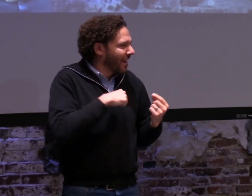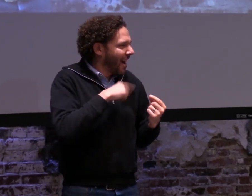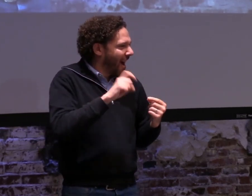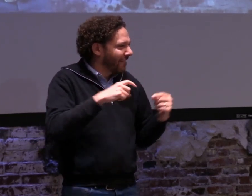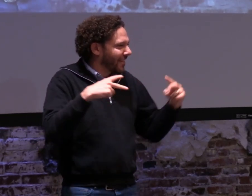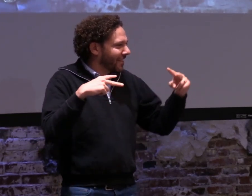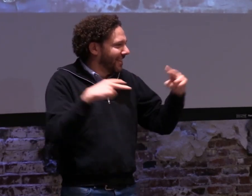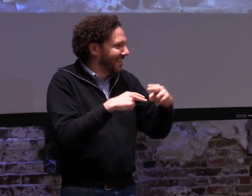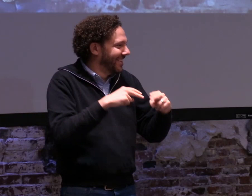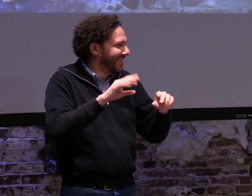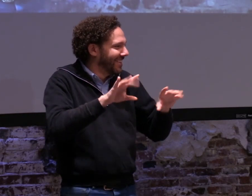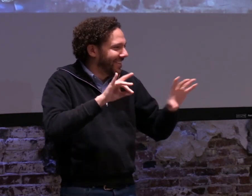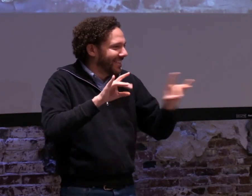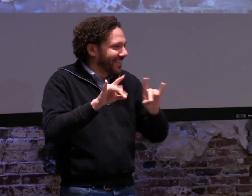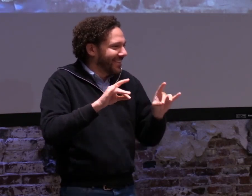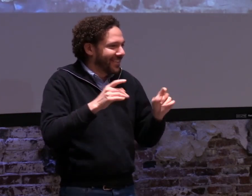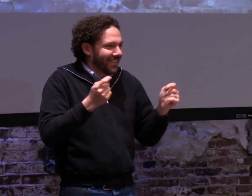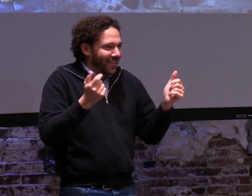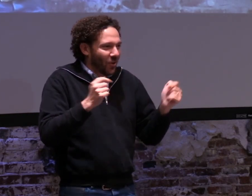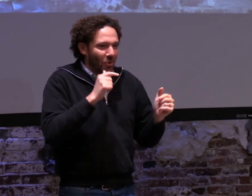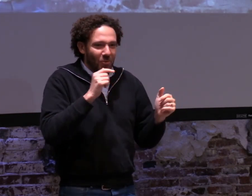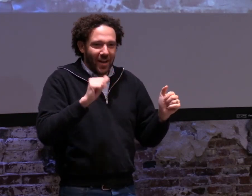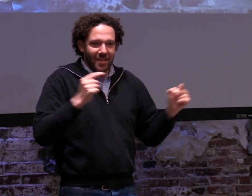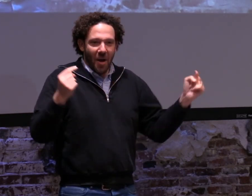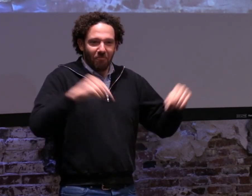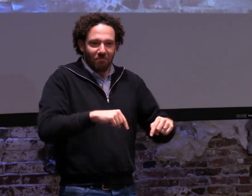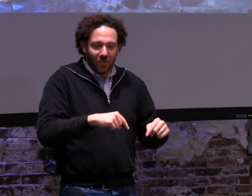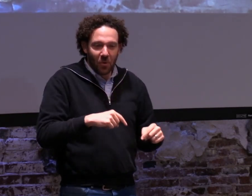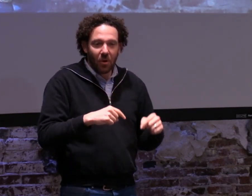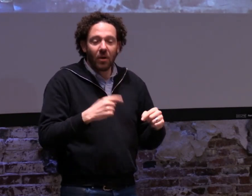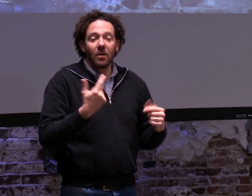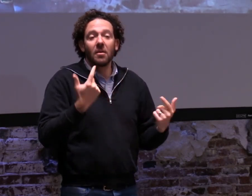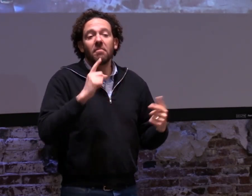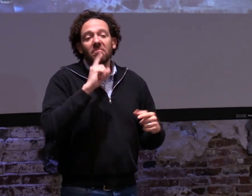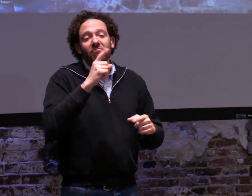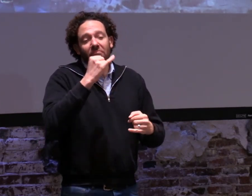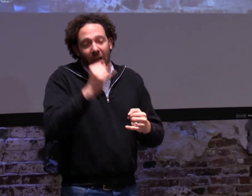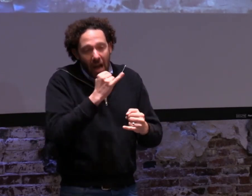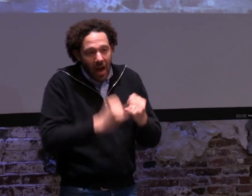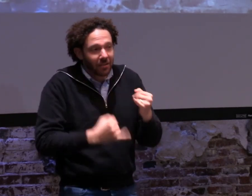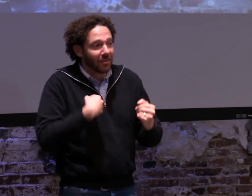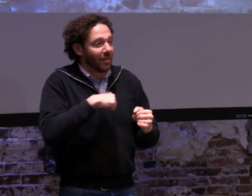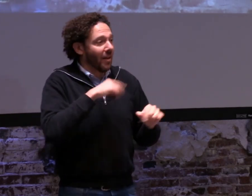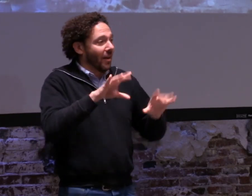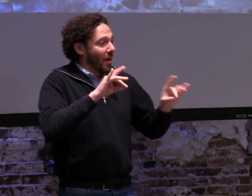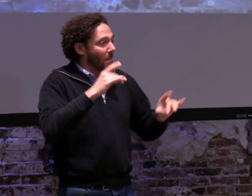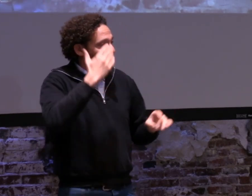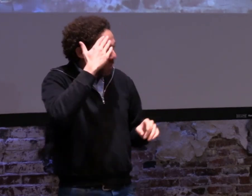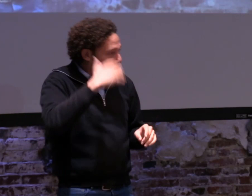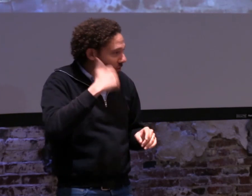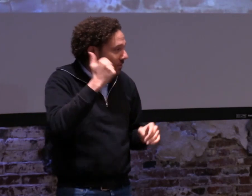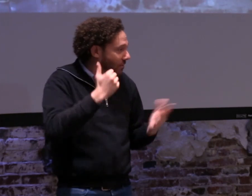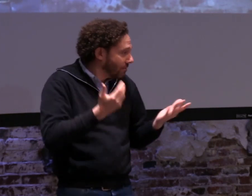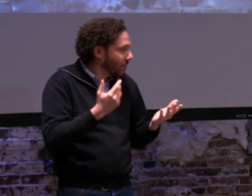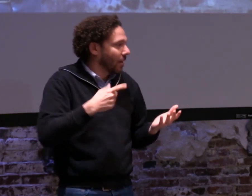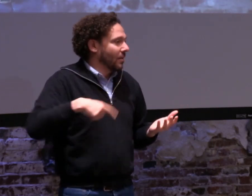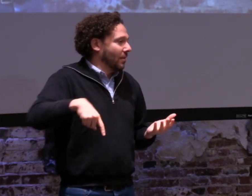is the hardest part, because now I have to be very selective of who I can invite to this event. But ultimately, we picked you